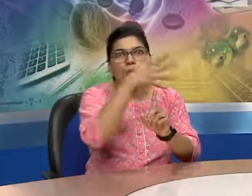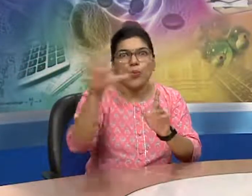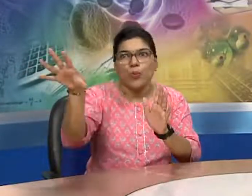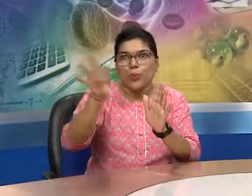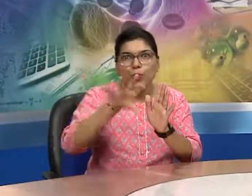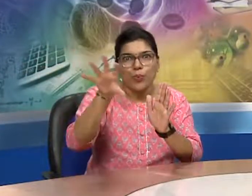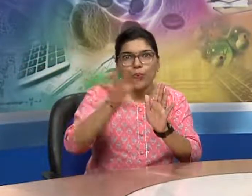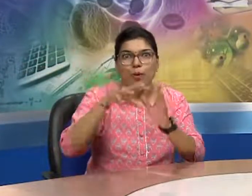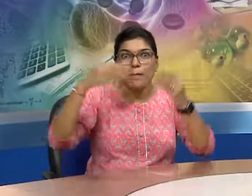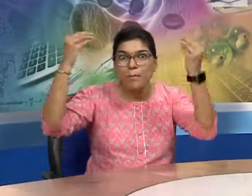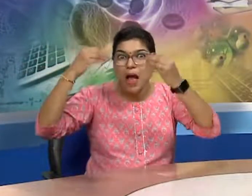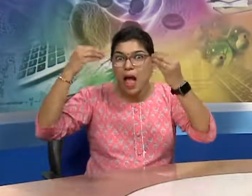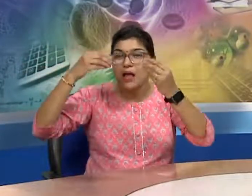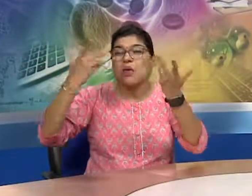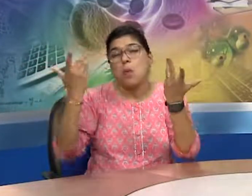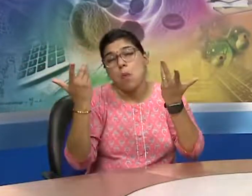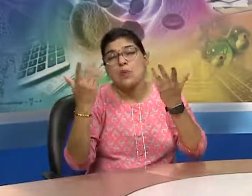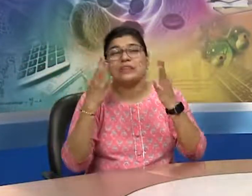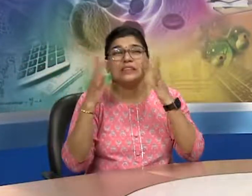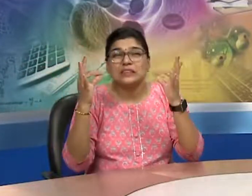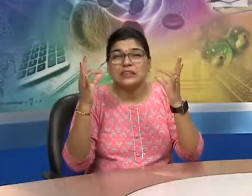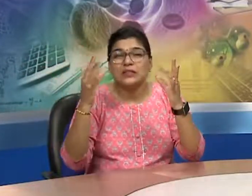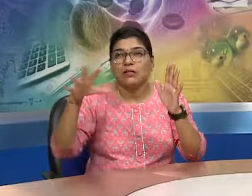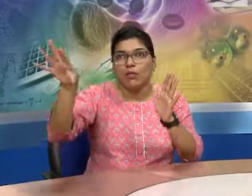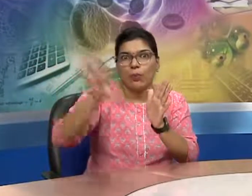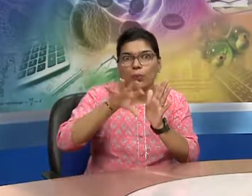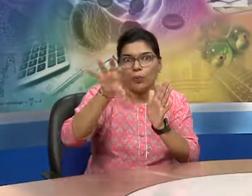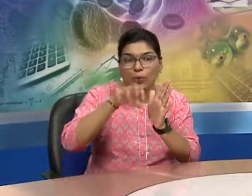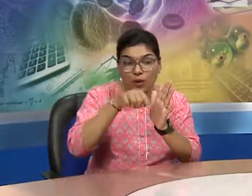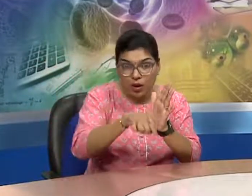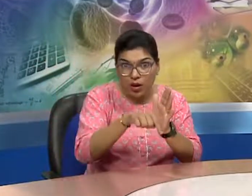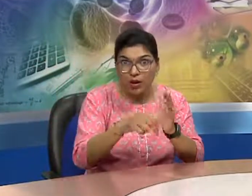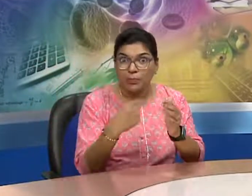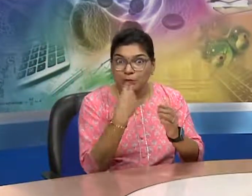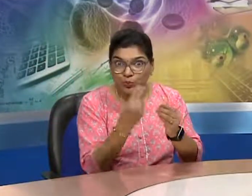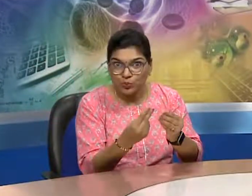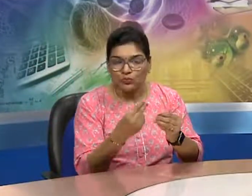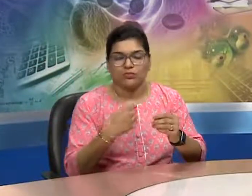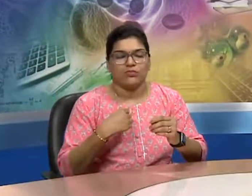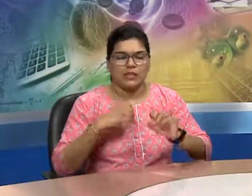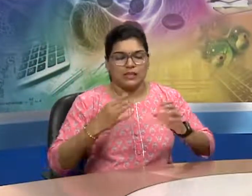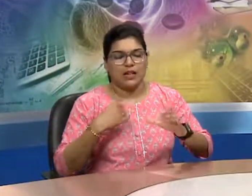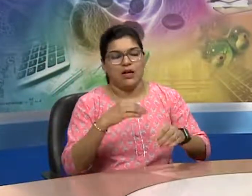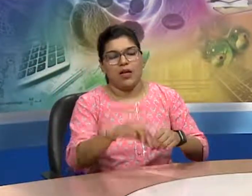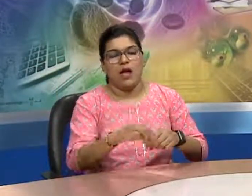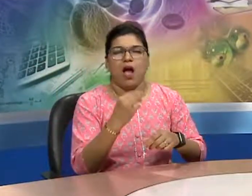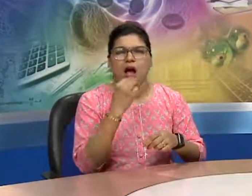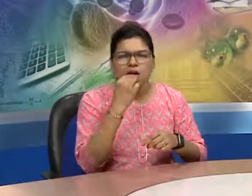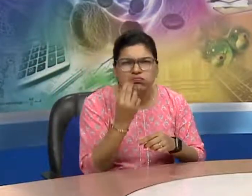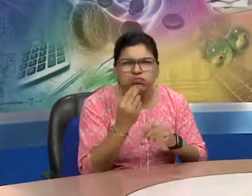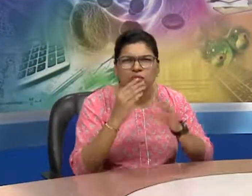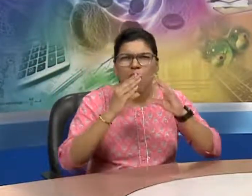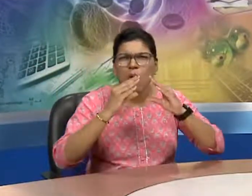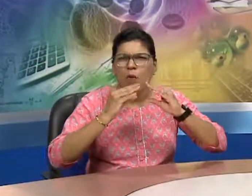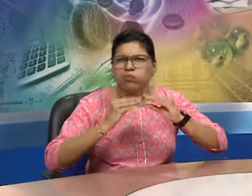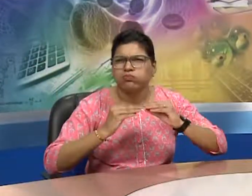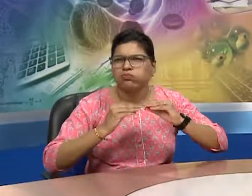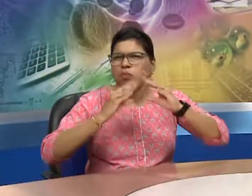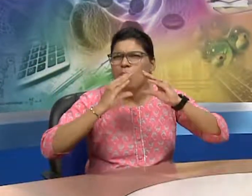You know, biscuit is crunchy when you buy, and when you open that packet just for the first